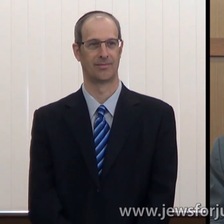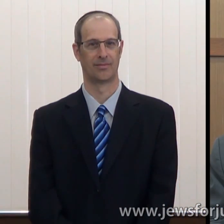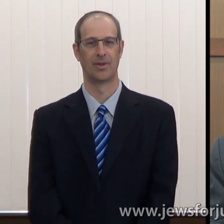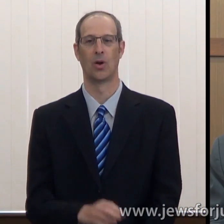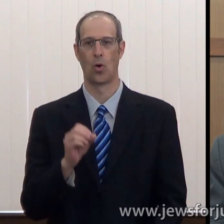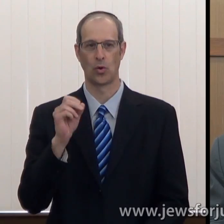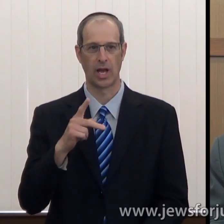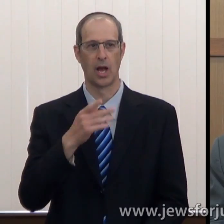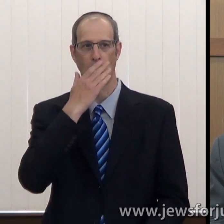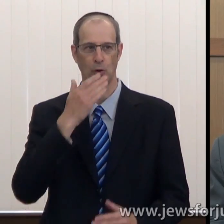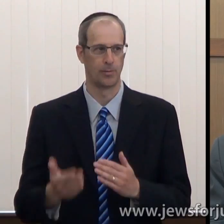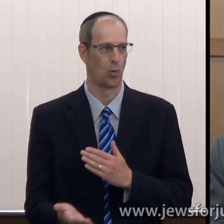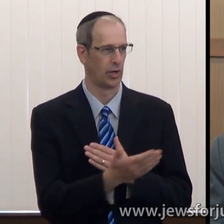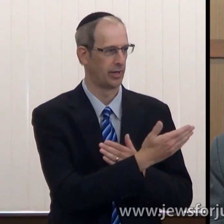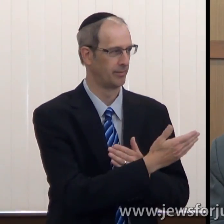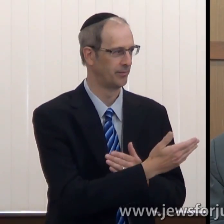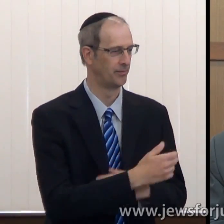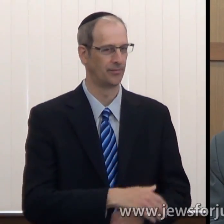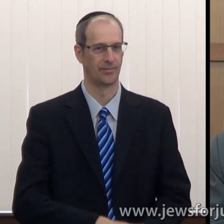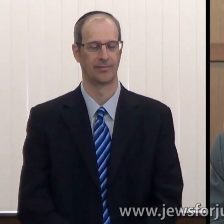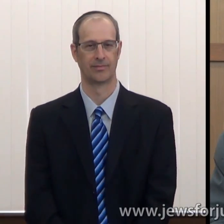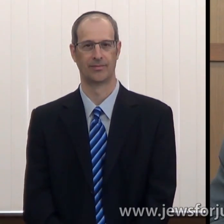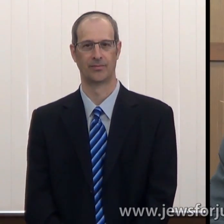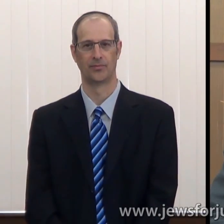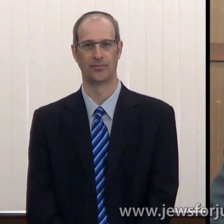Okay, good morning.